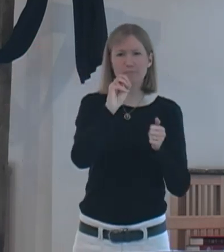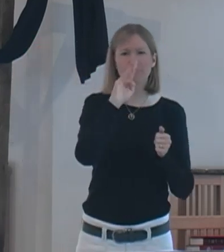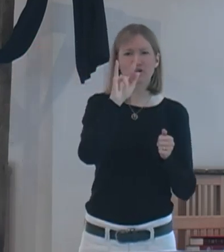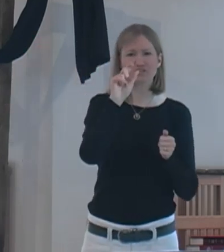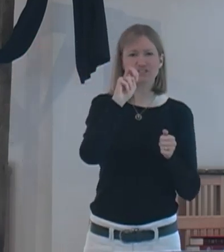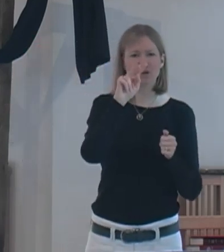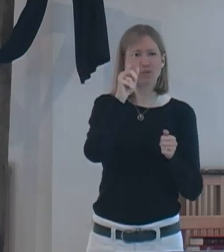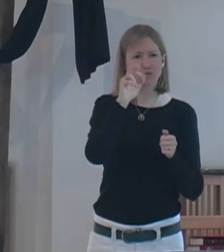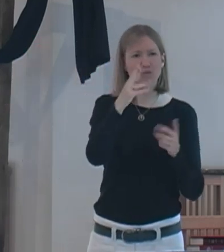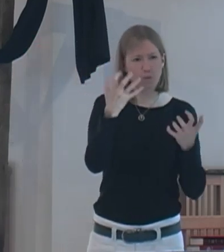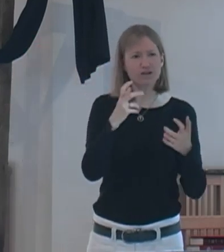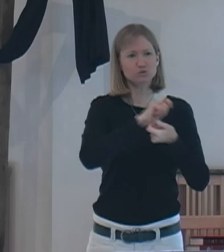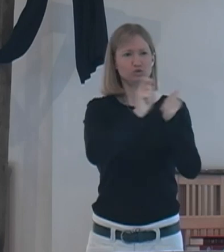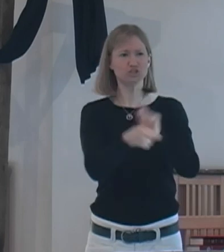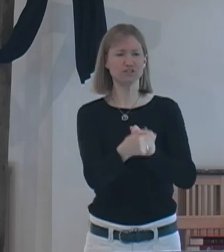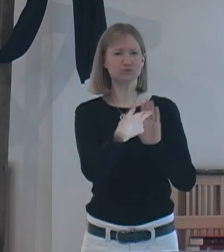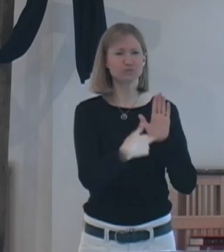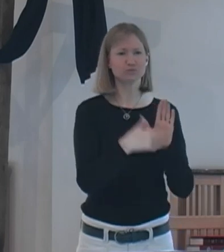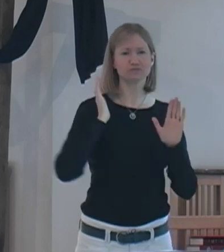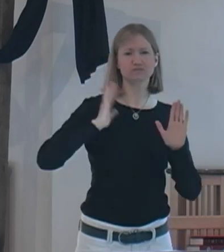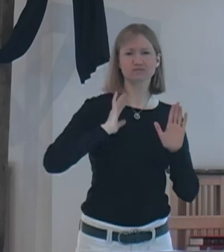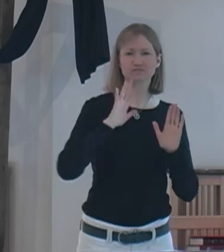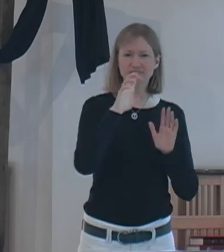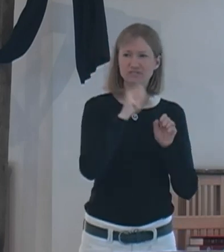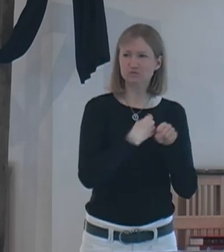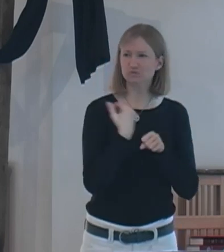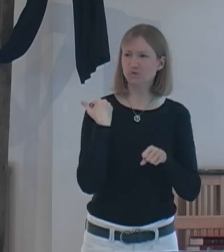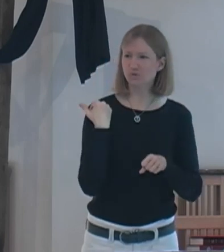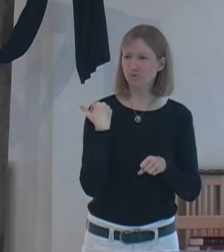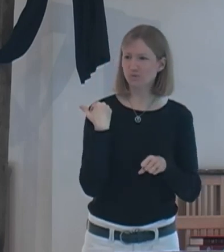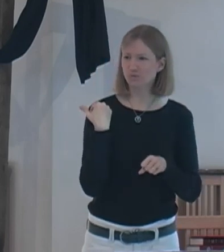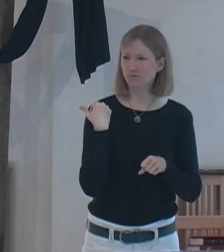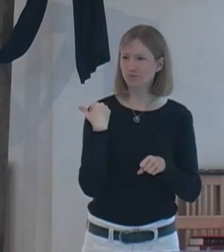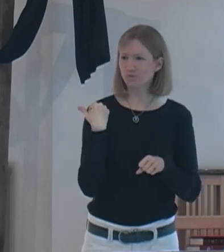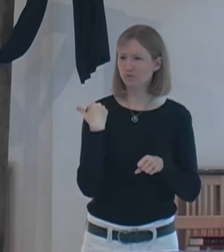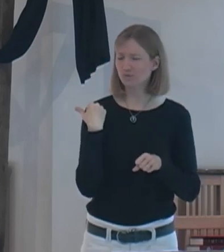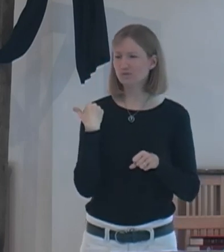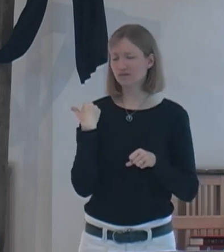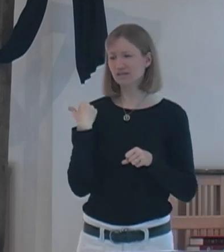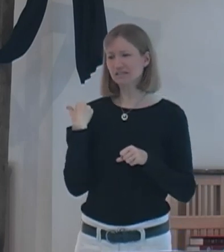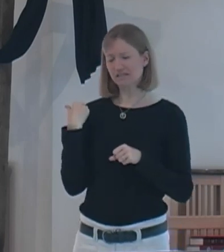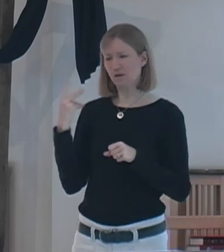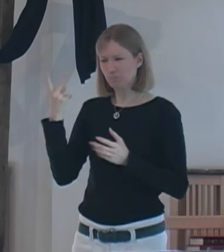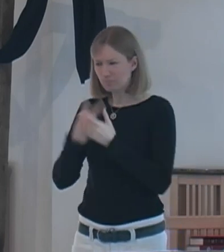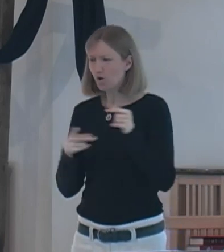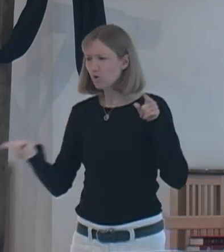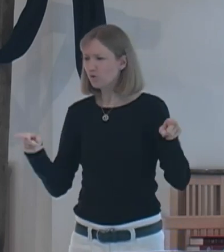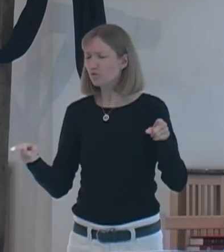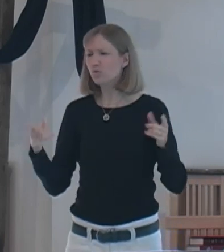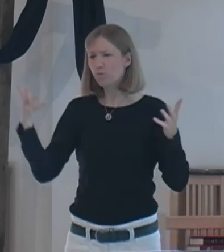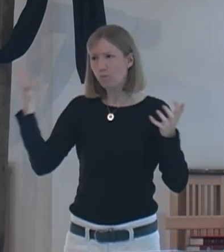don't make it any harder for people to connect to the God who made them and the God who loves